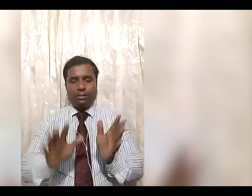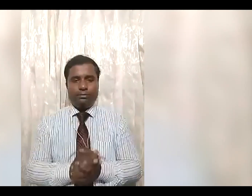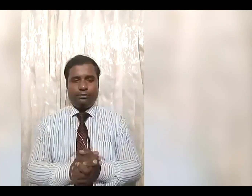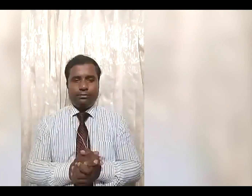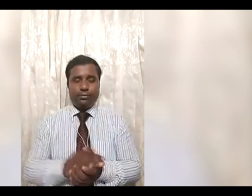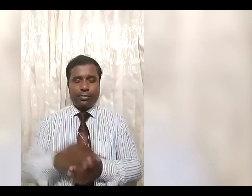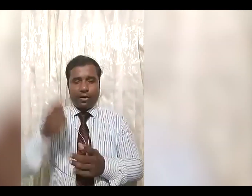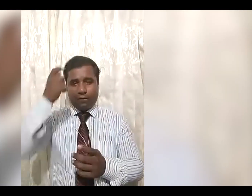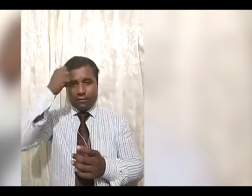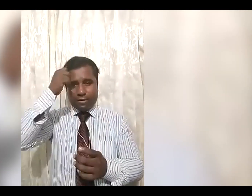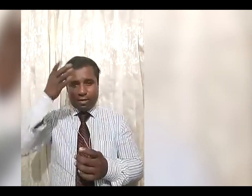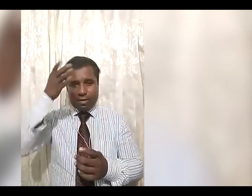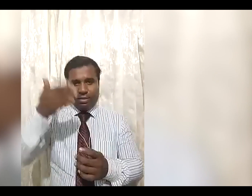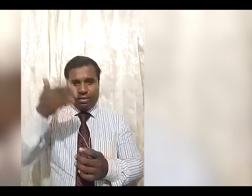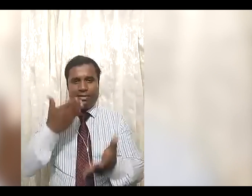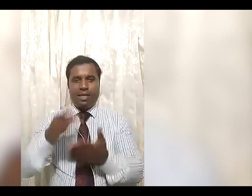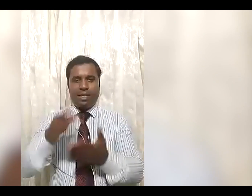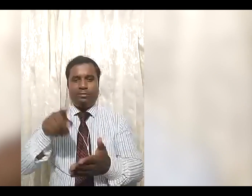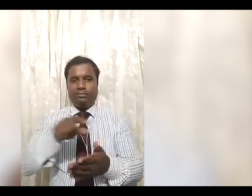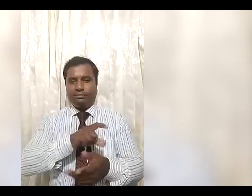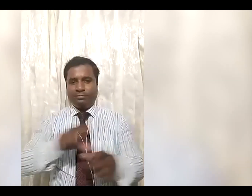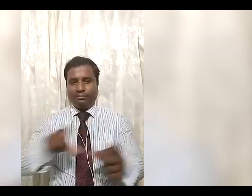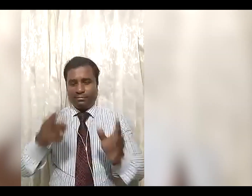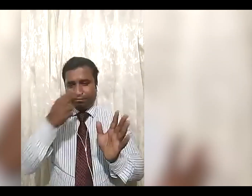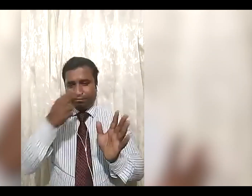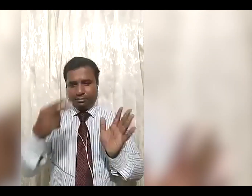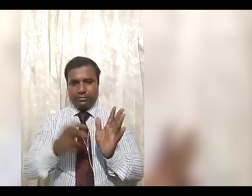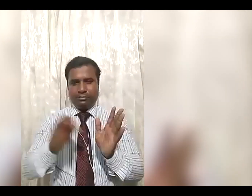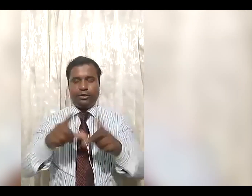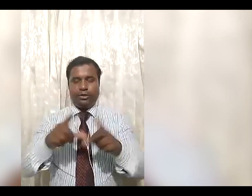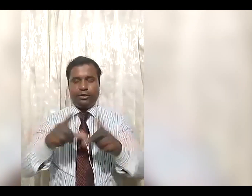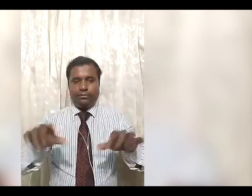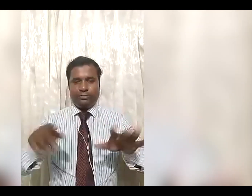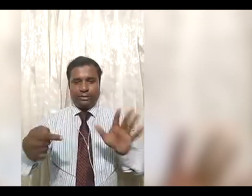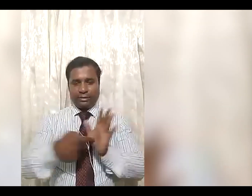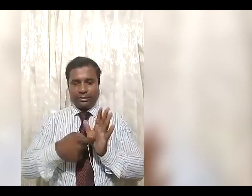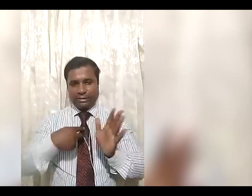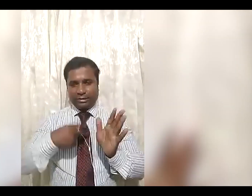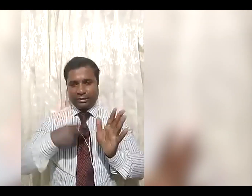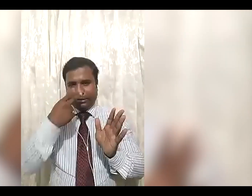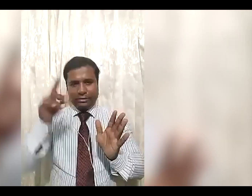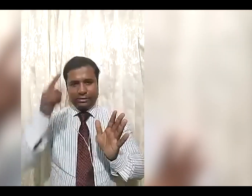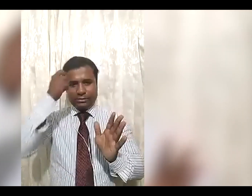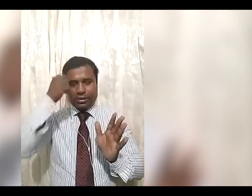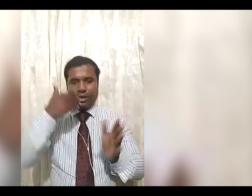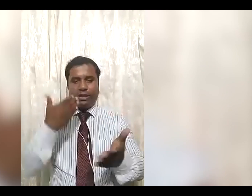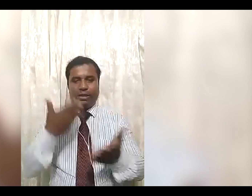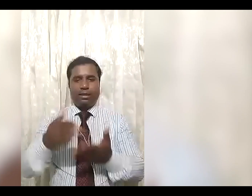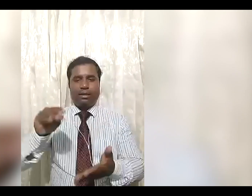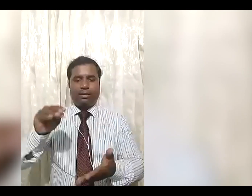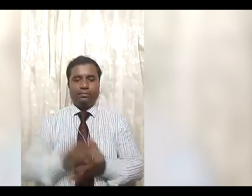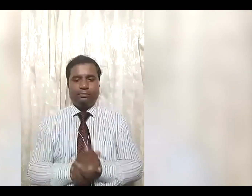look at compliance of polling station accessibility. And if they're not accessible, the federal government has sued, in many cases,